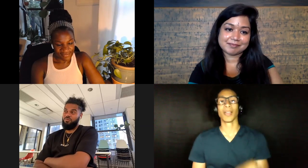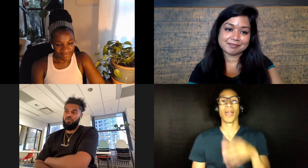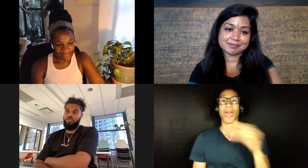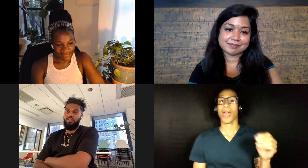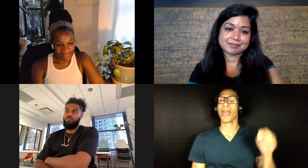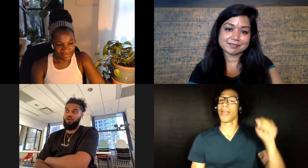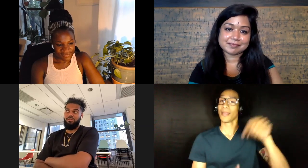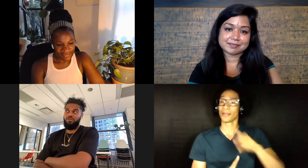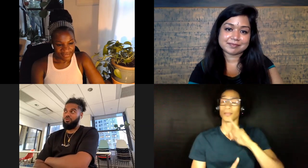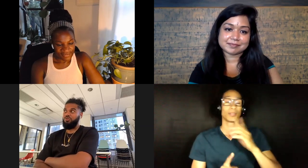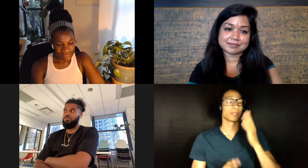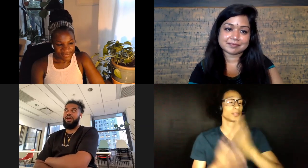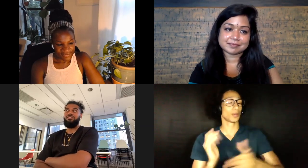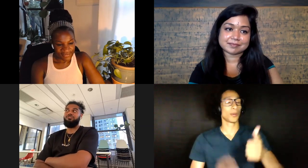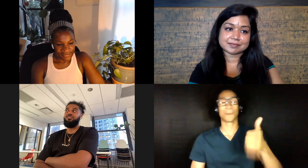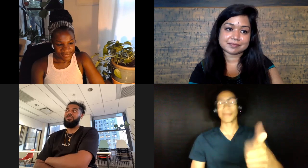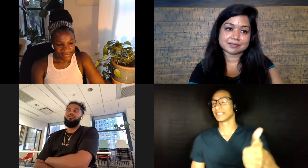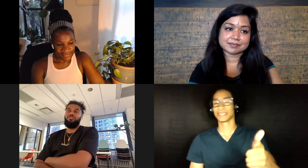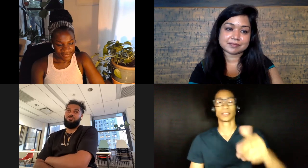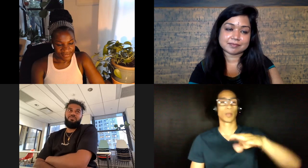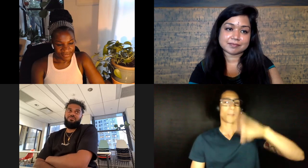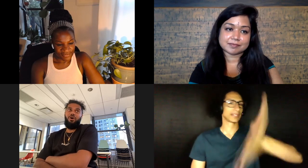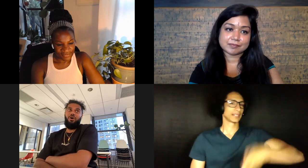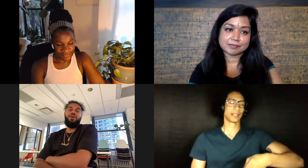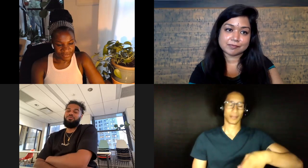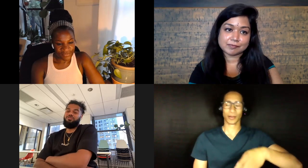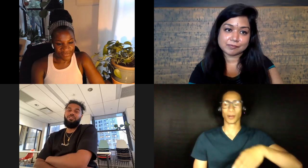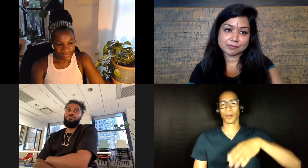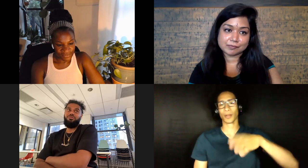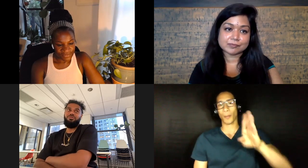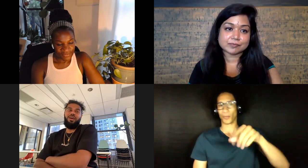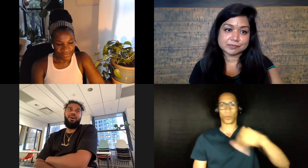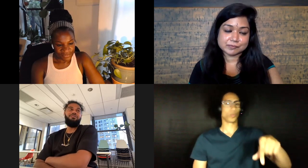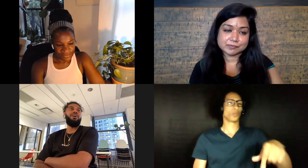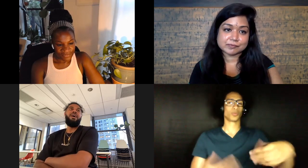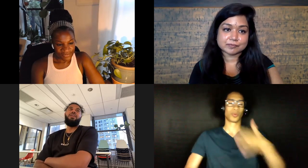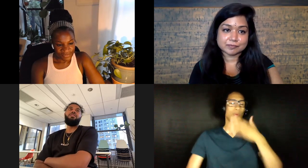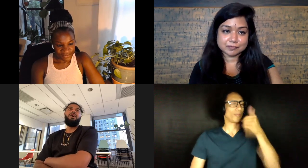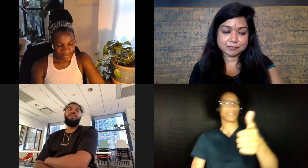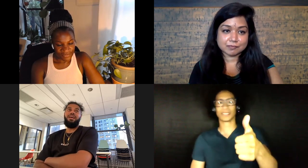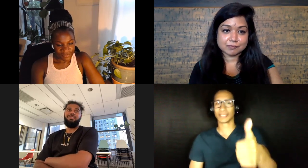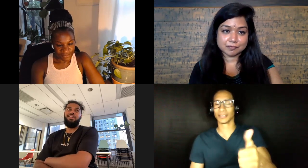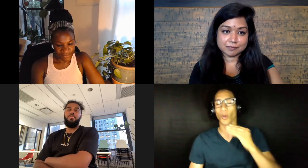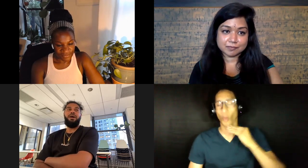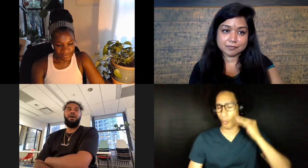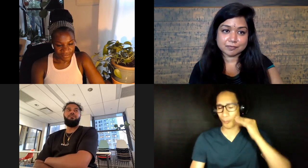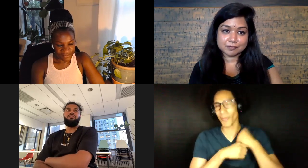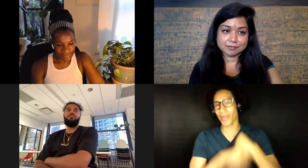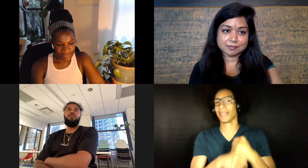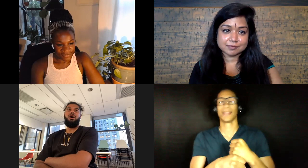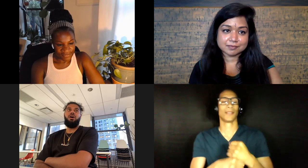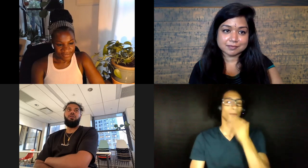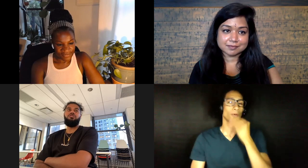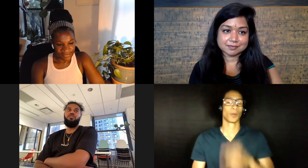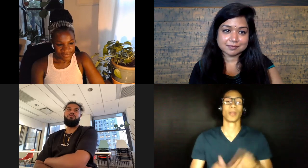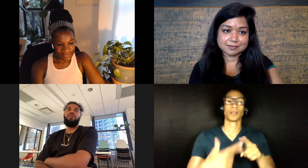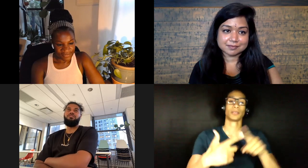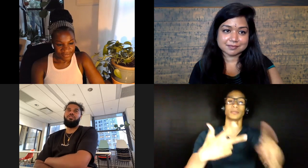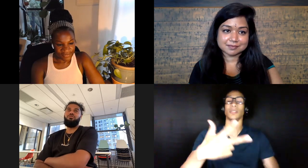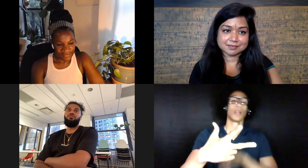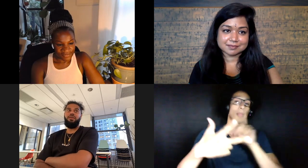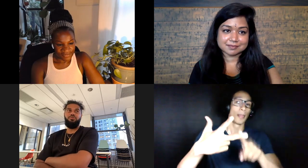travel, then I started making approved, and then I worked backwards with denied and stuff like that. And I think as I tour,